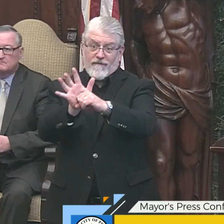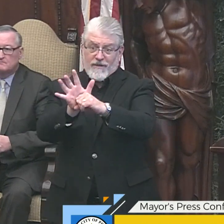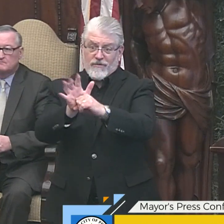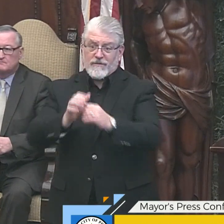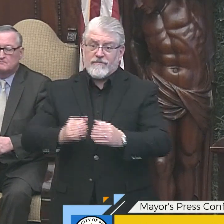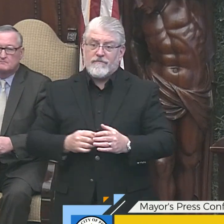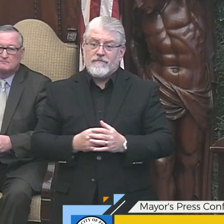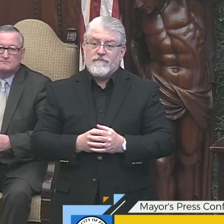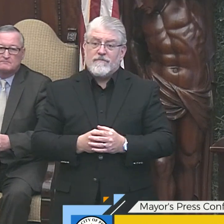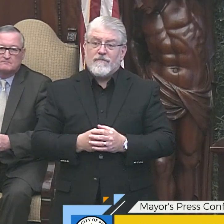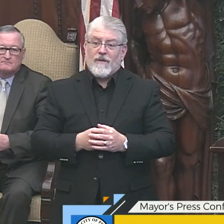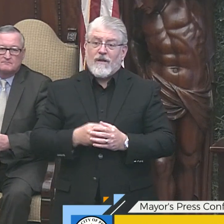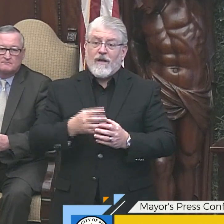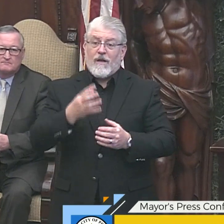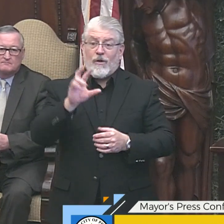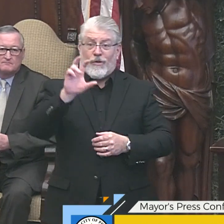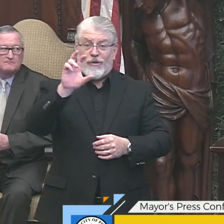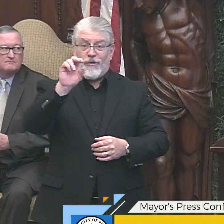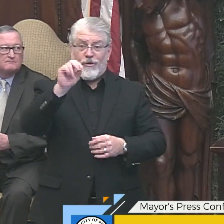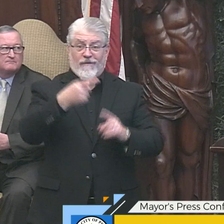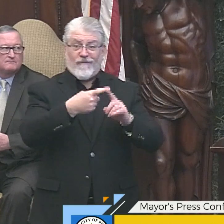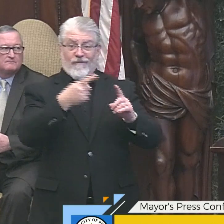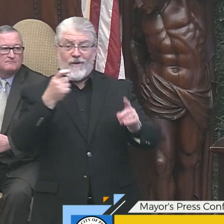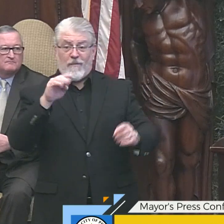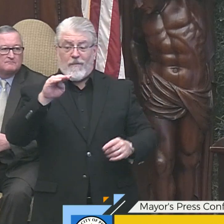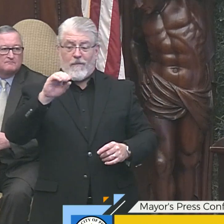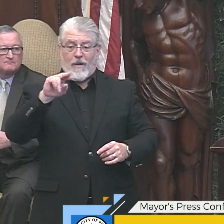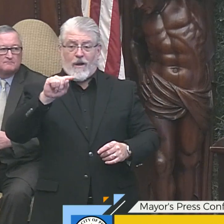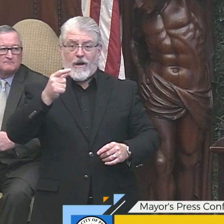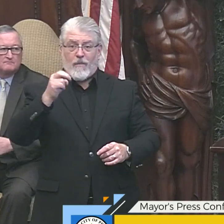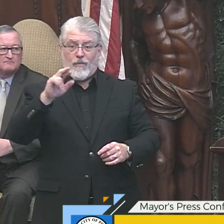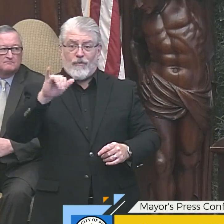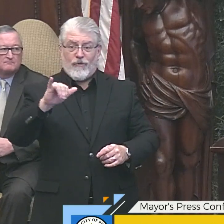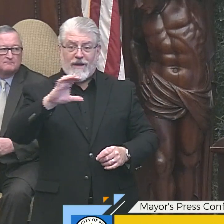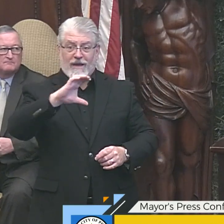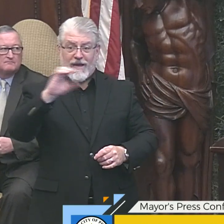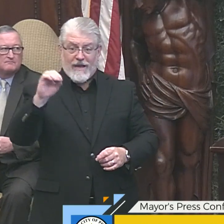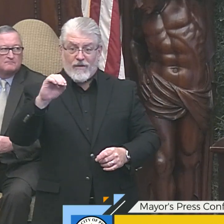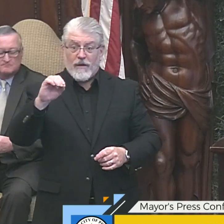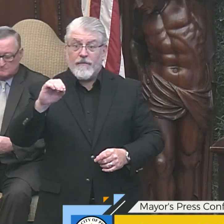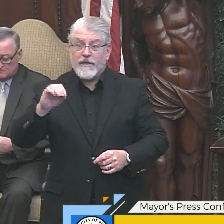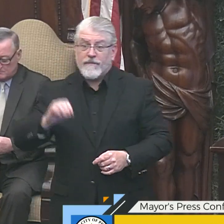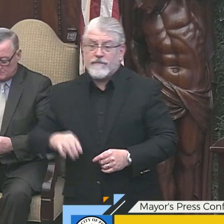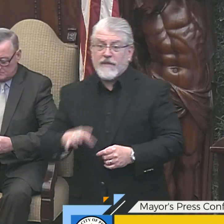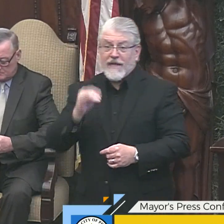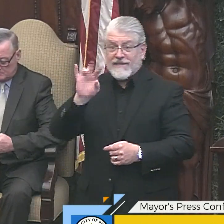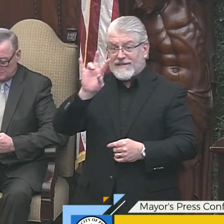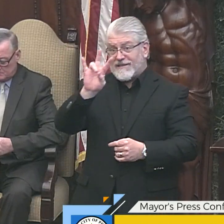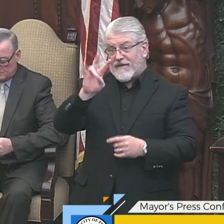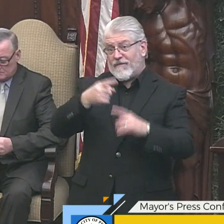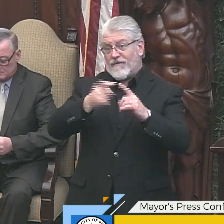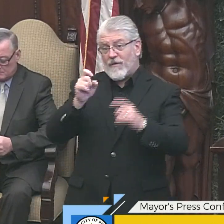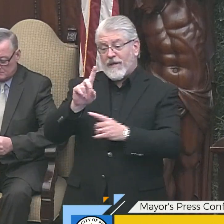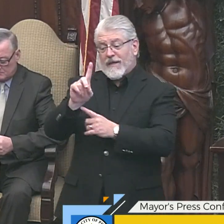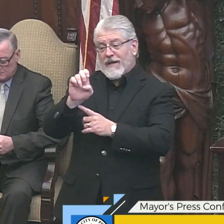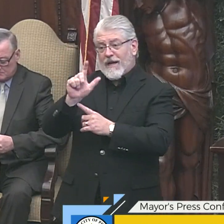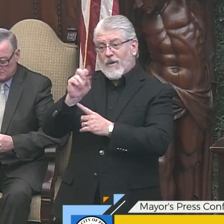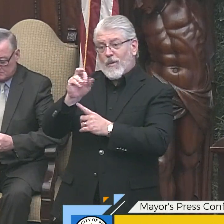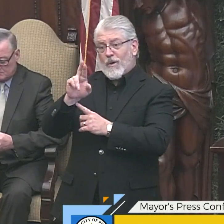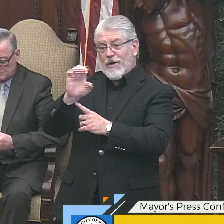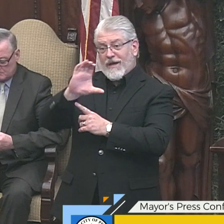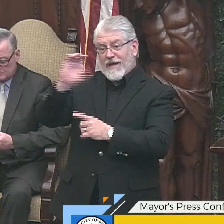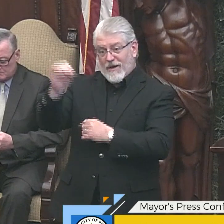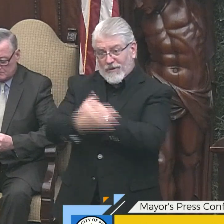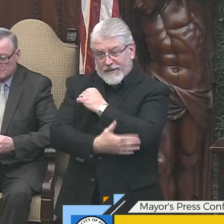County, 7 were from Delaware County, and 5 were from Bucks County. Today, since the last time we briefed you, 1